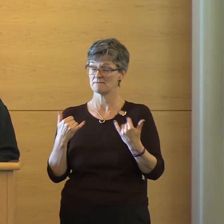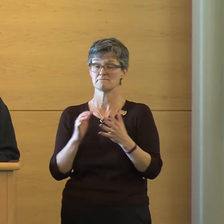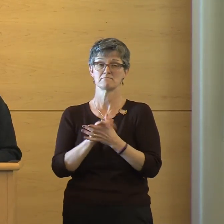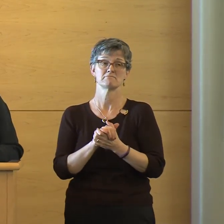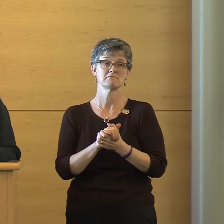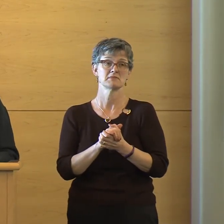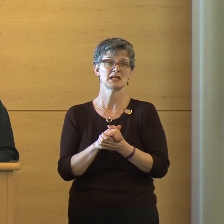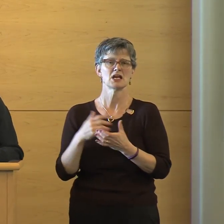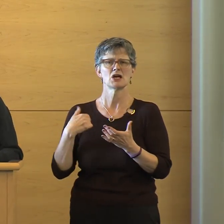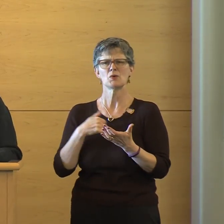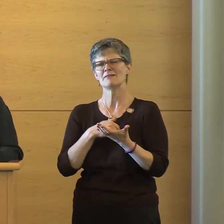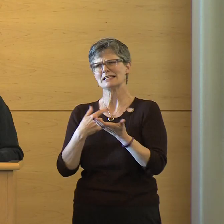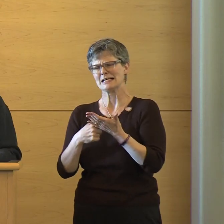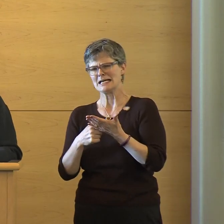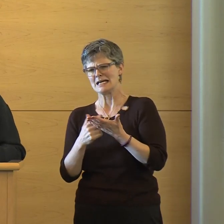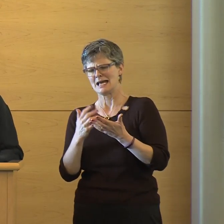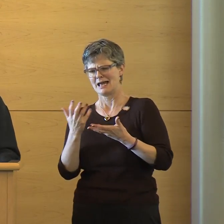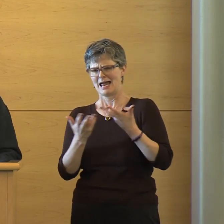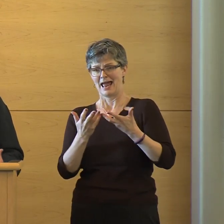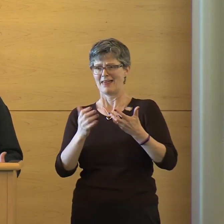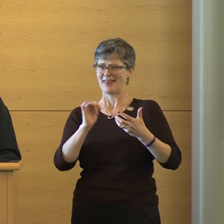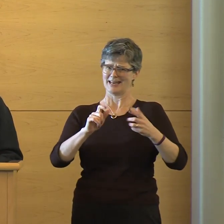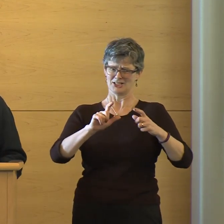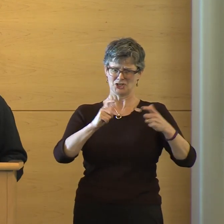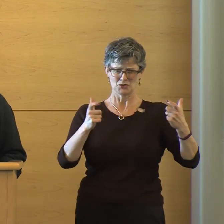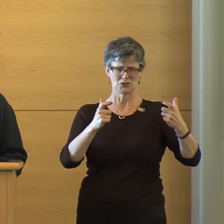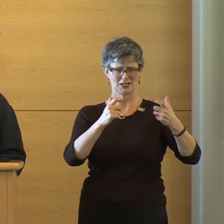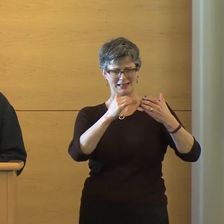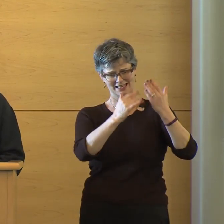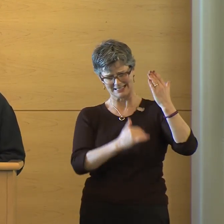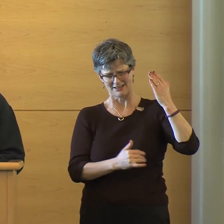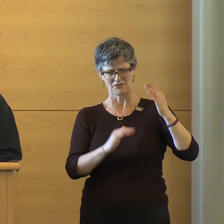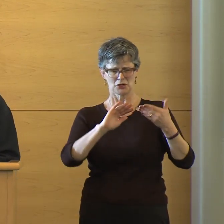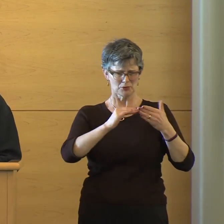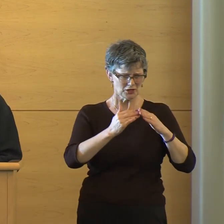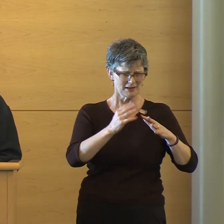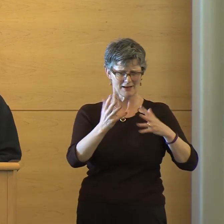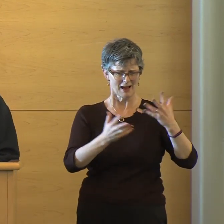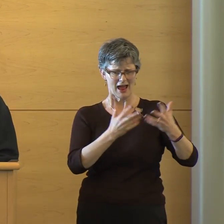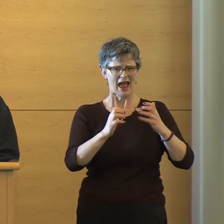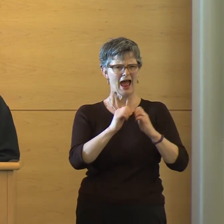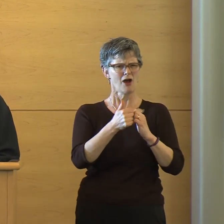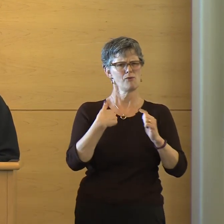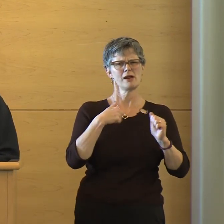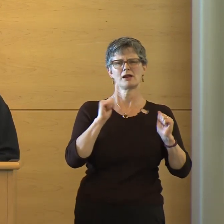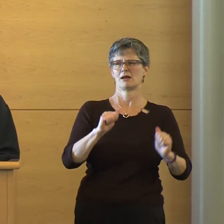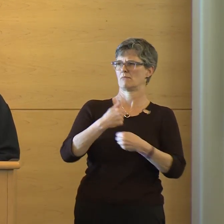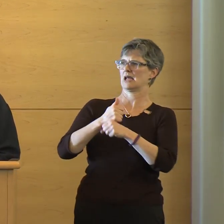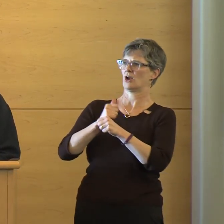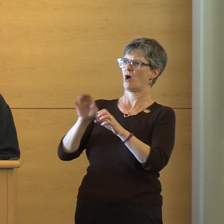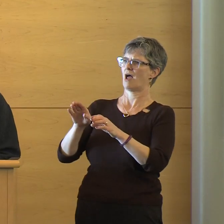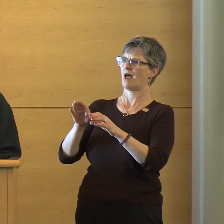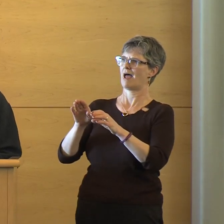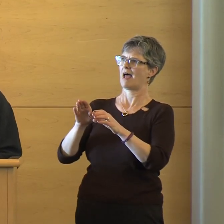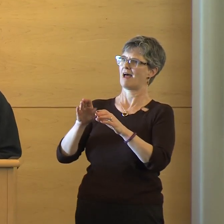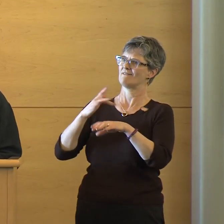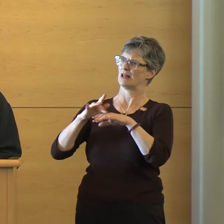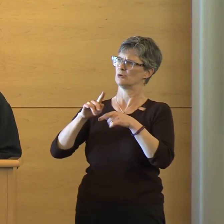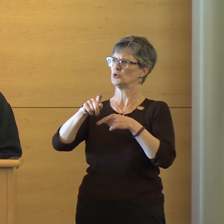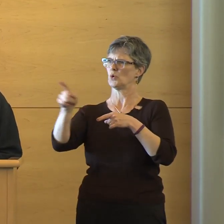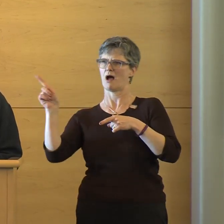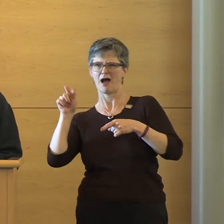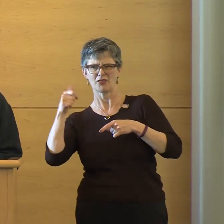going to help them develop some skills and advocacy skills and technology skills, but also provides a benefit to